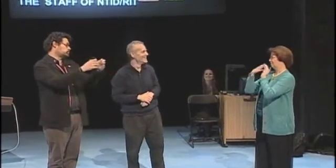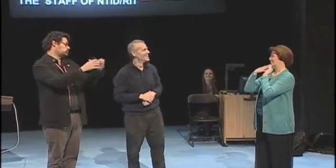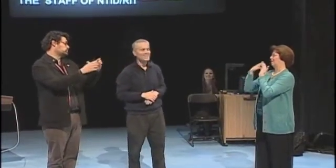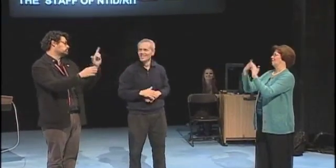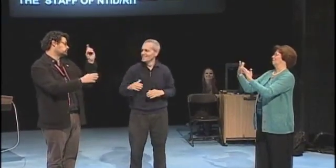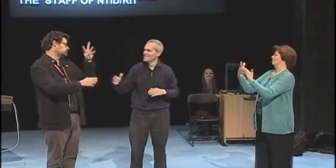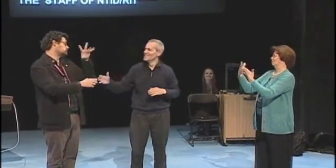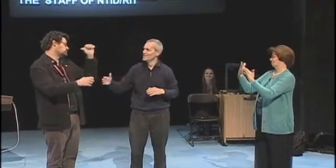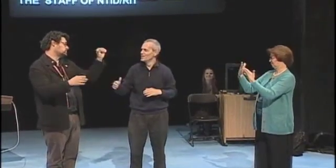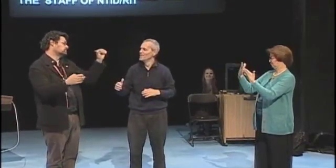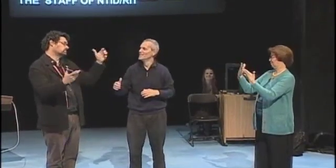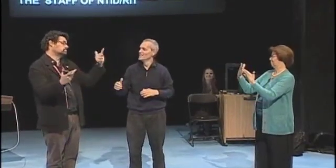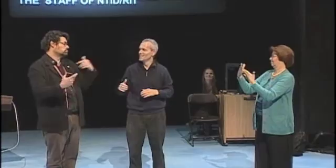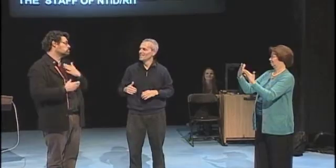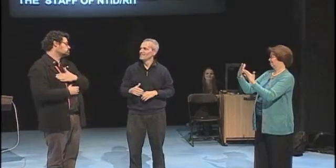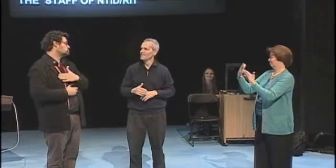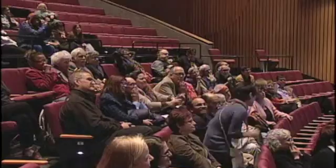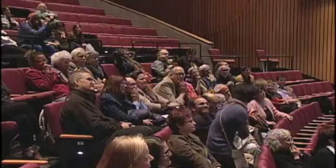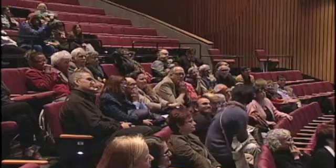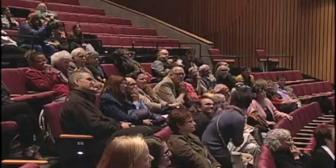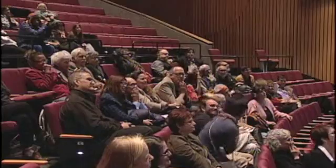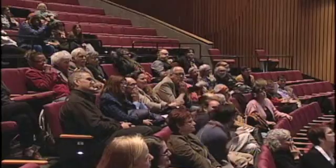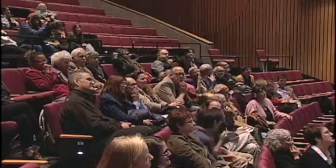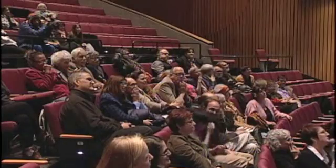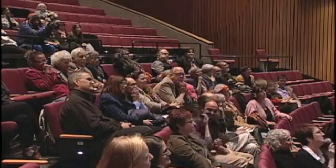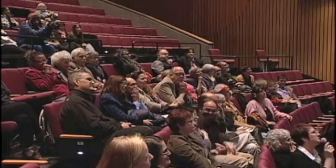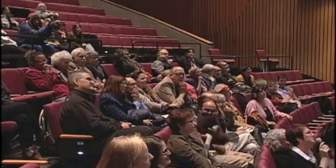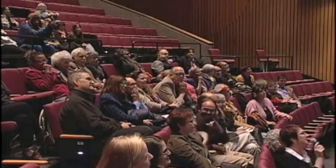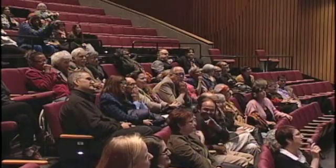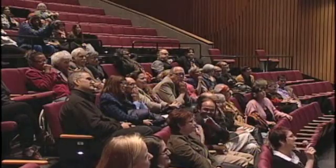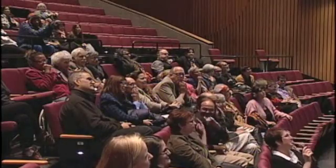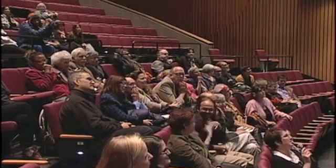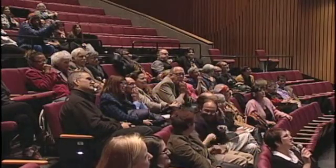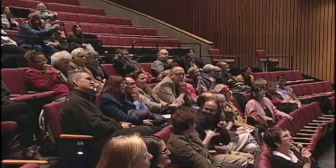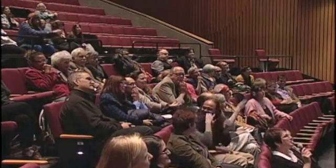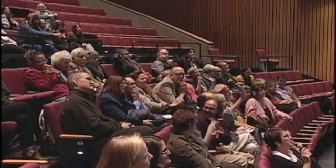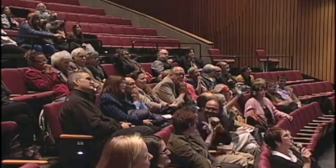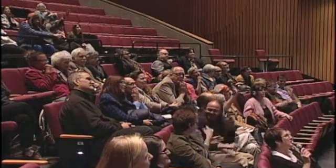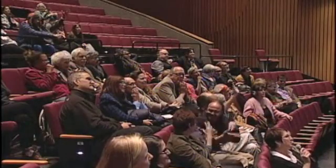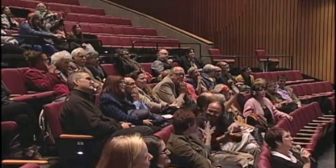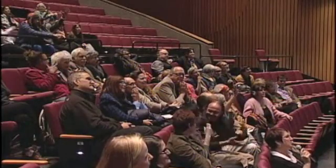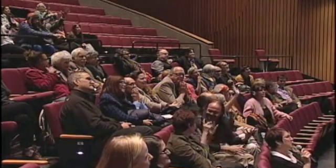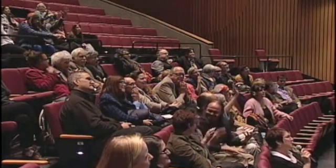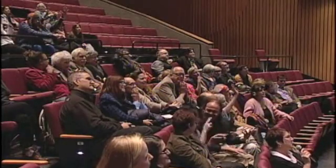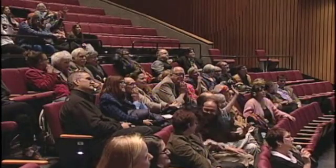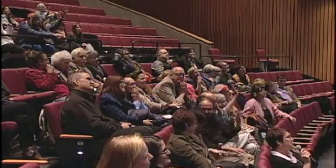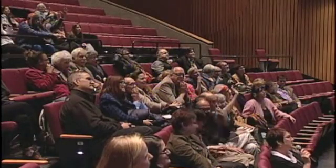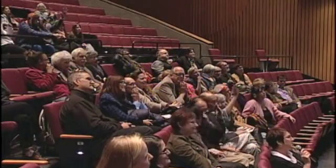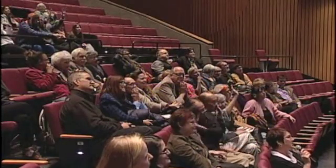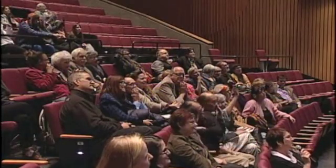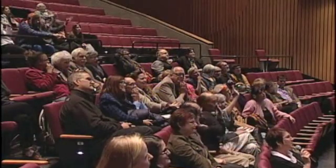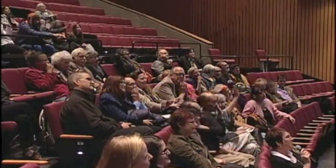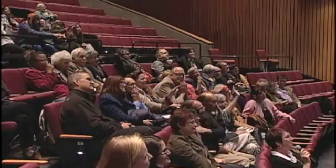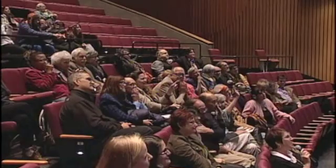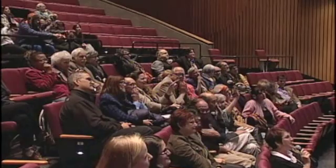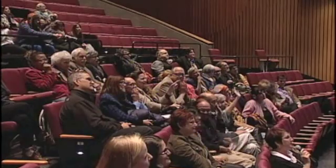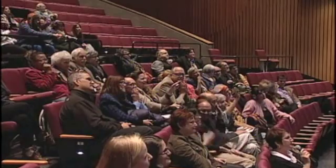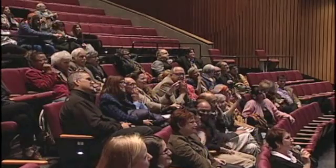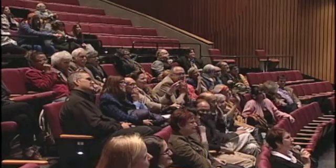Thank you, too. Thank you to Divya. Thank you for the celebration this weekend. Thank you for allowing me to come and present. I